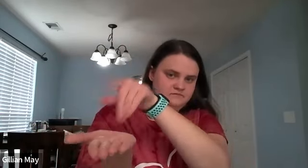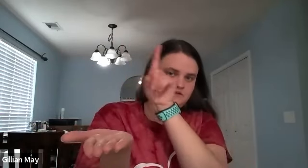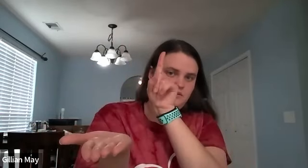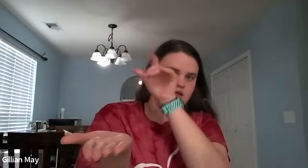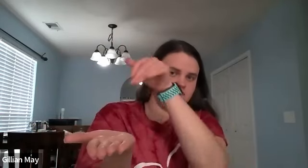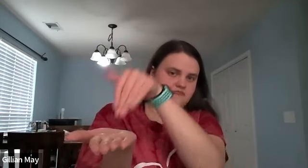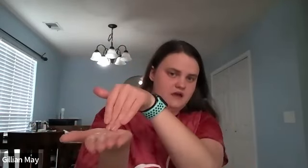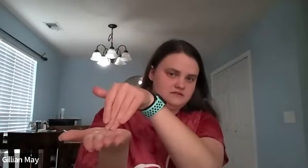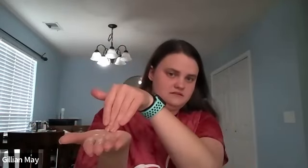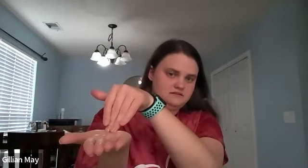So 1,000,